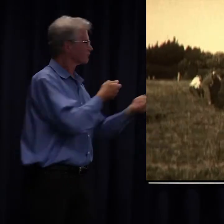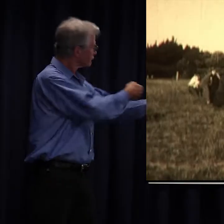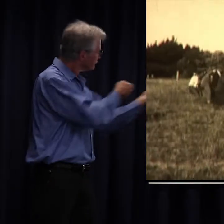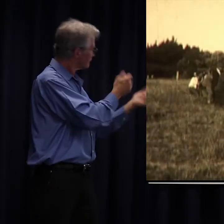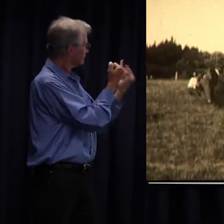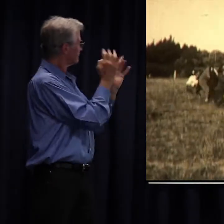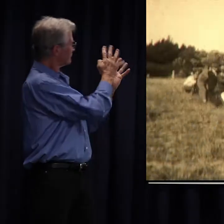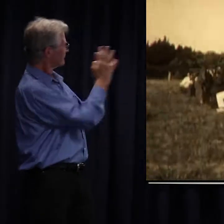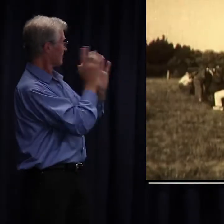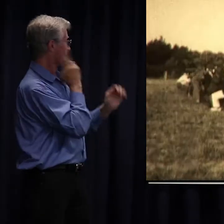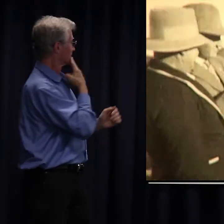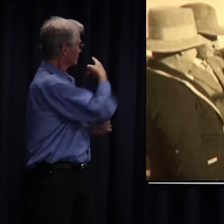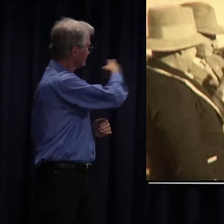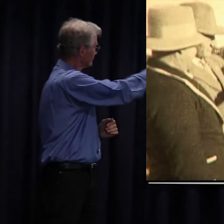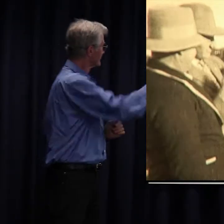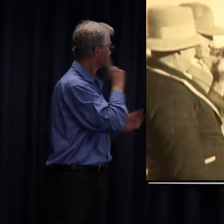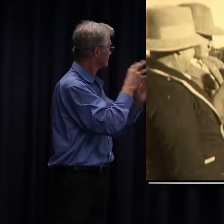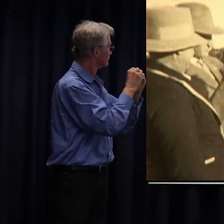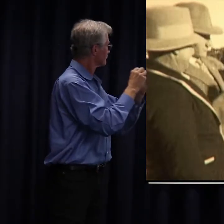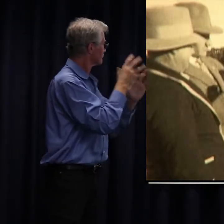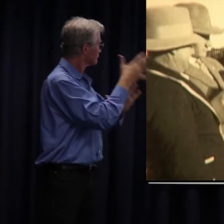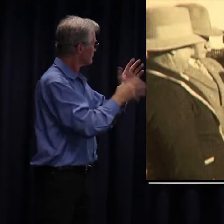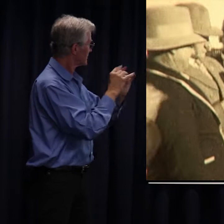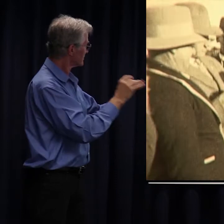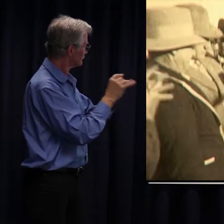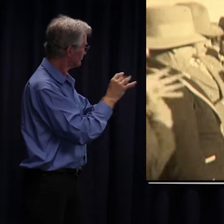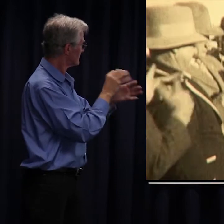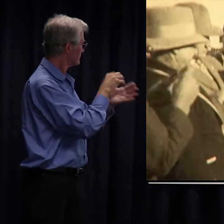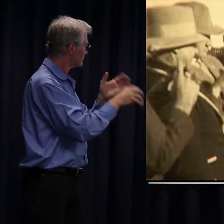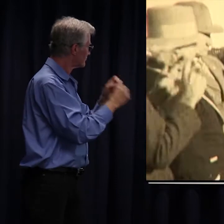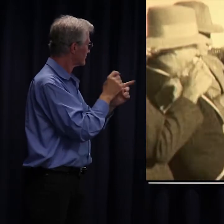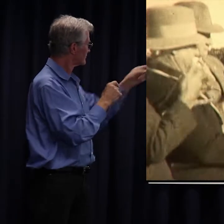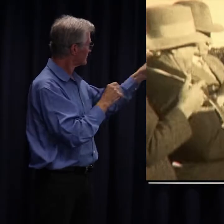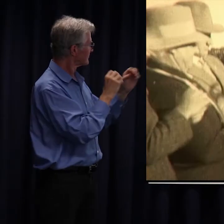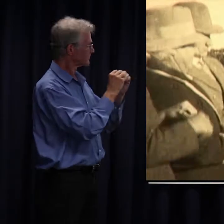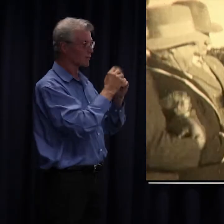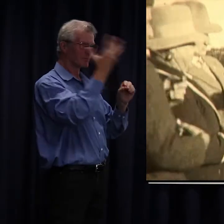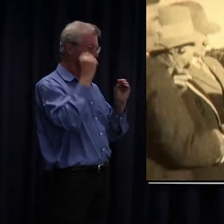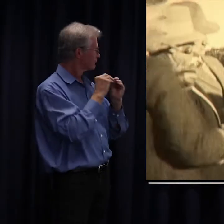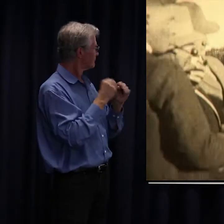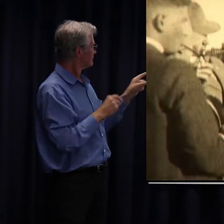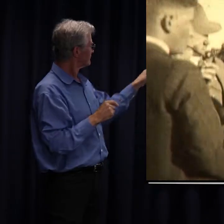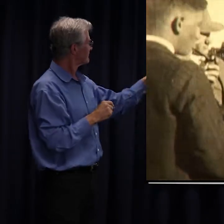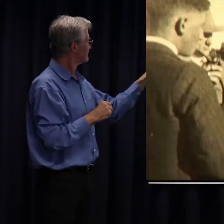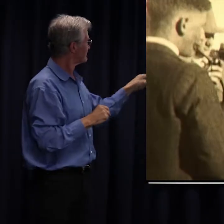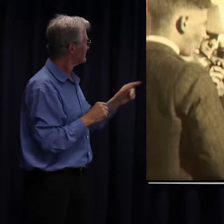is where a picnic was being held and we had tug of war. You can see people's fingers falling to each other. That's how we used to